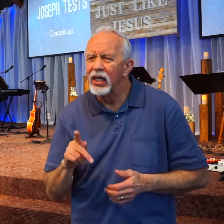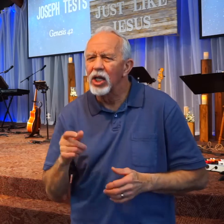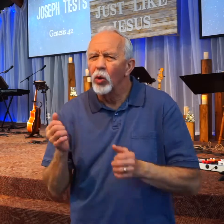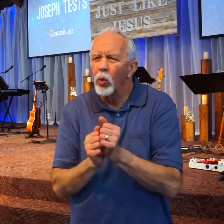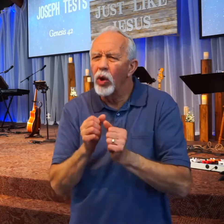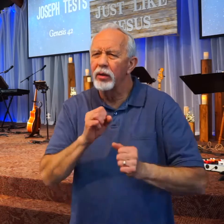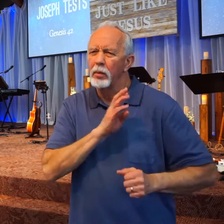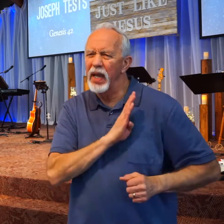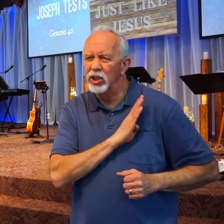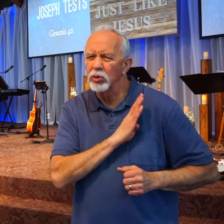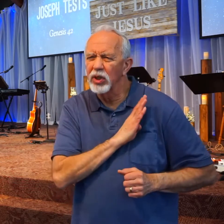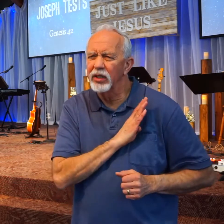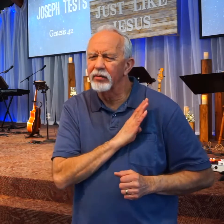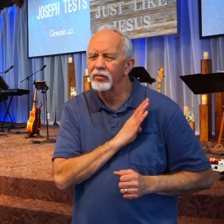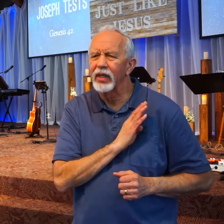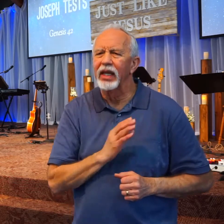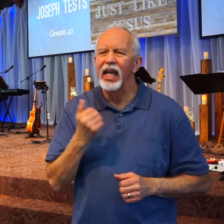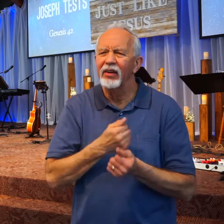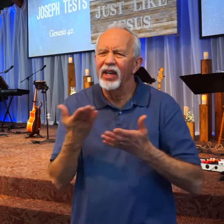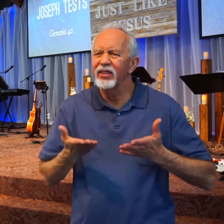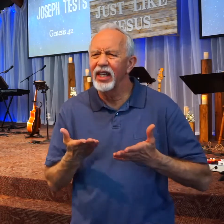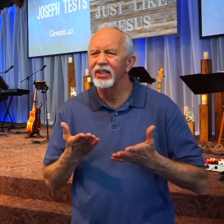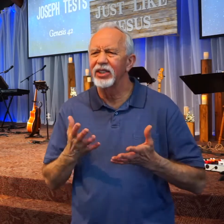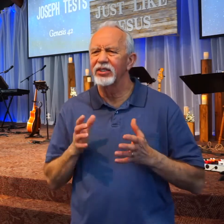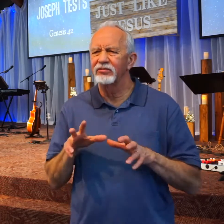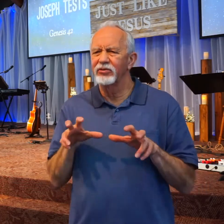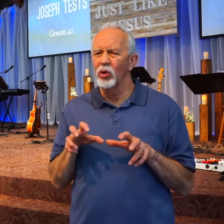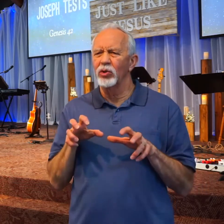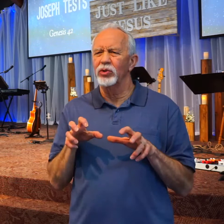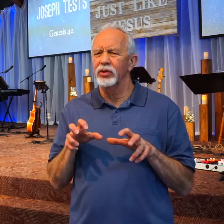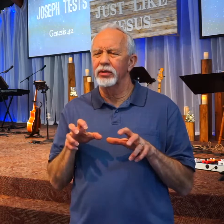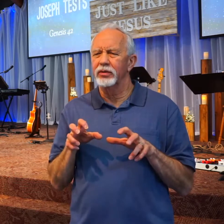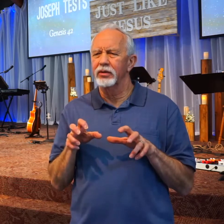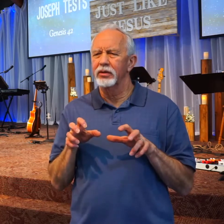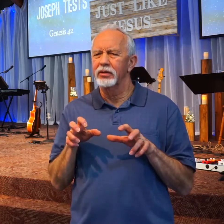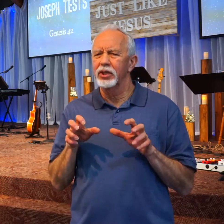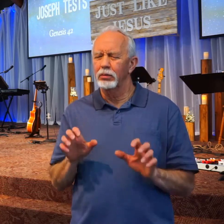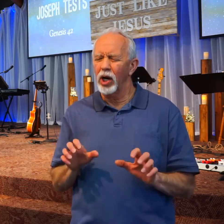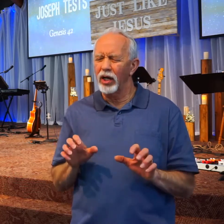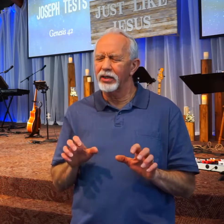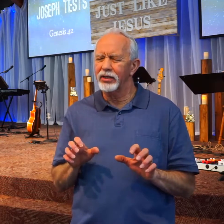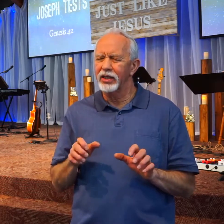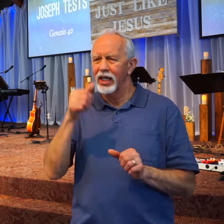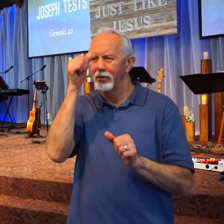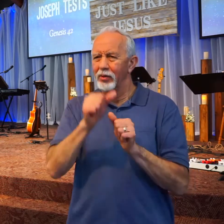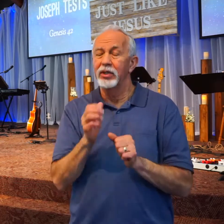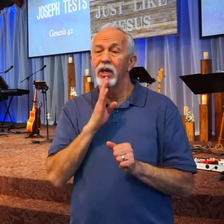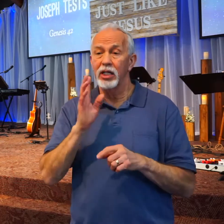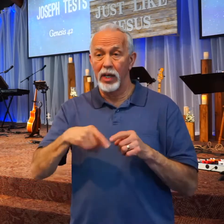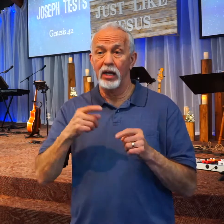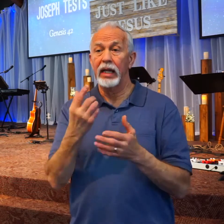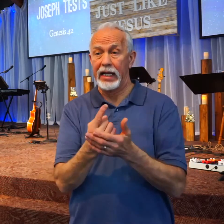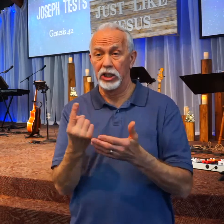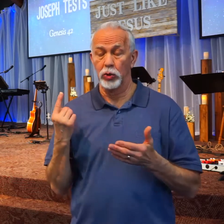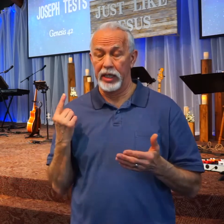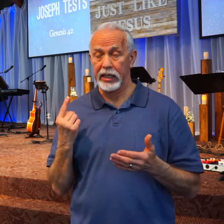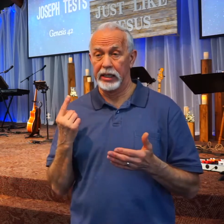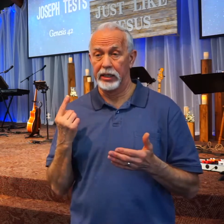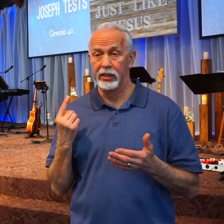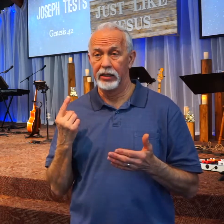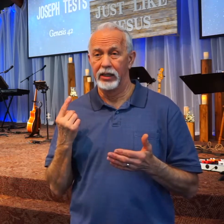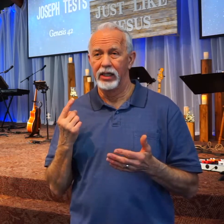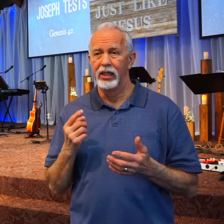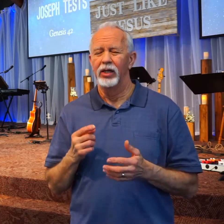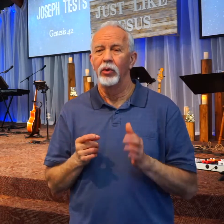Jacob's youngest son, everything just sort of froze. Pause. You remember what we talked about last week? We